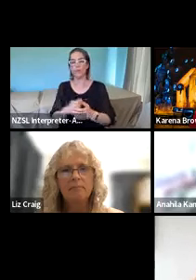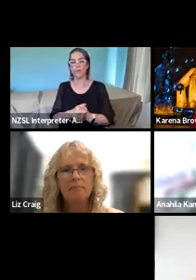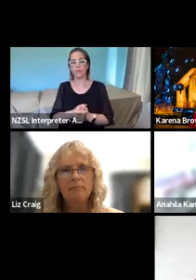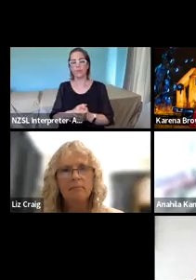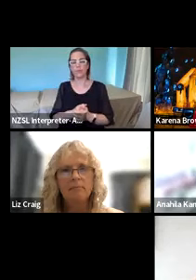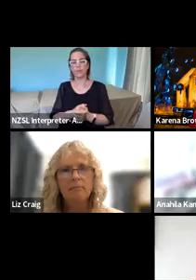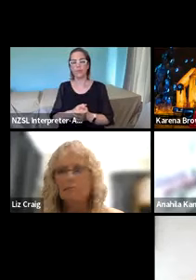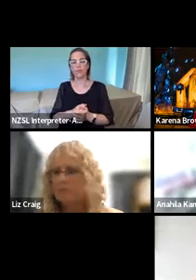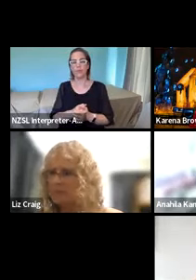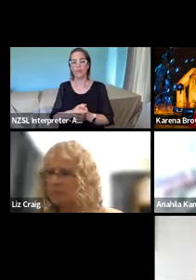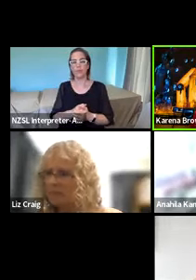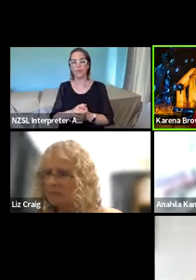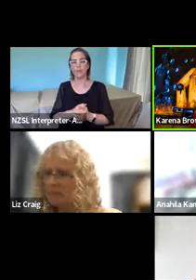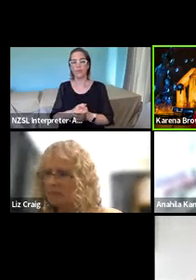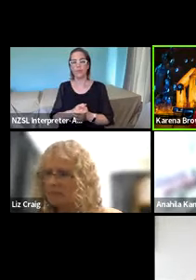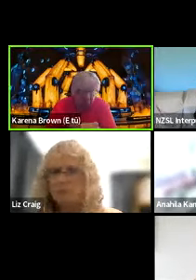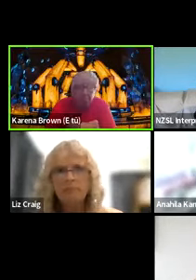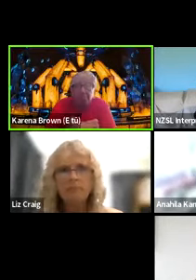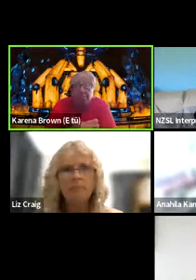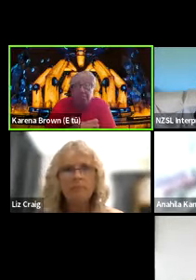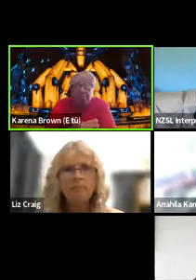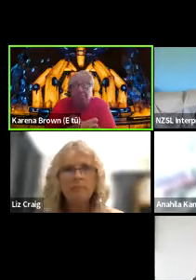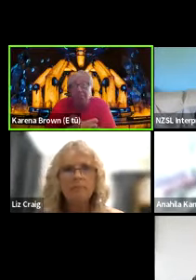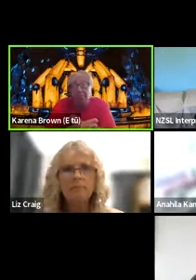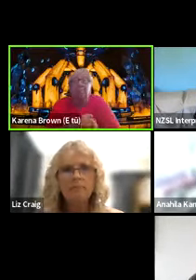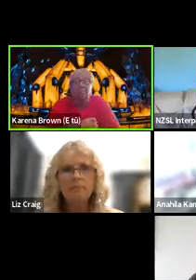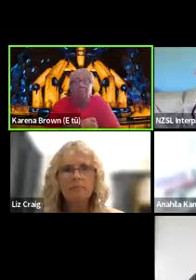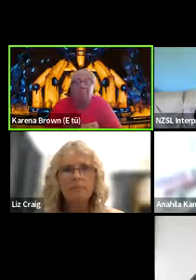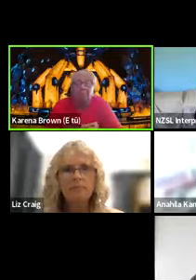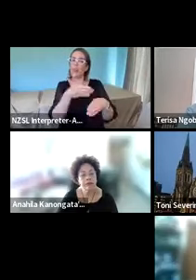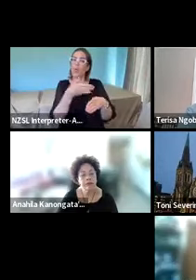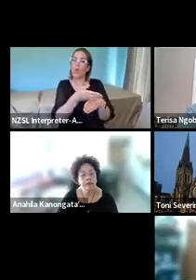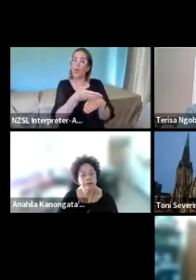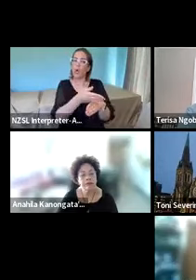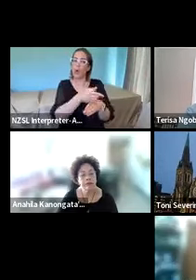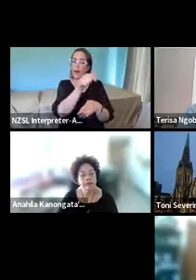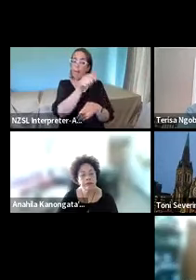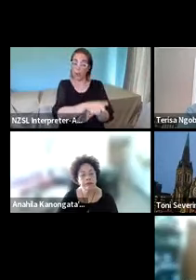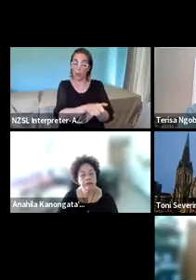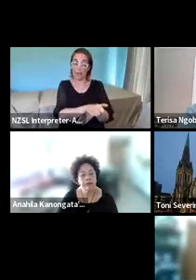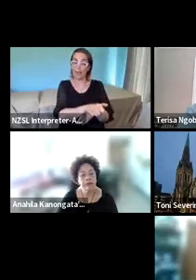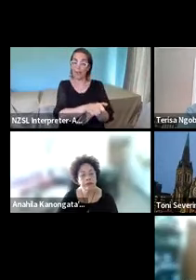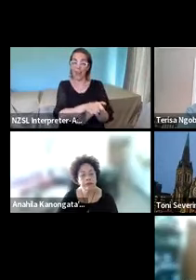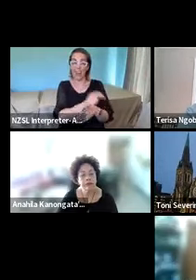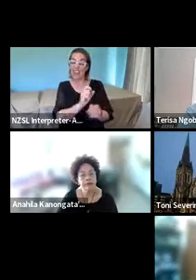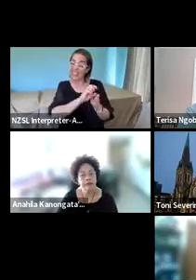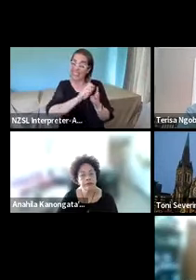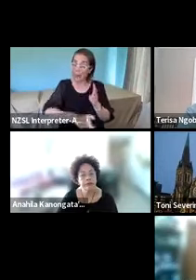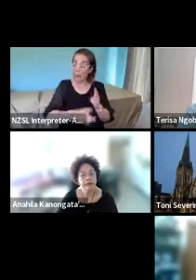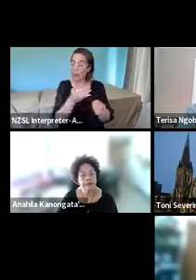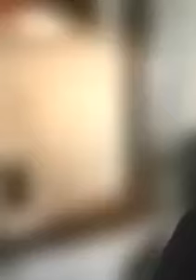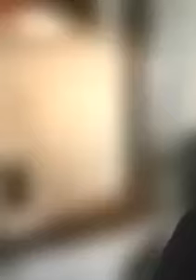see the worker being a disabled worker as well,